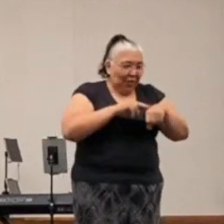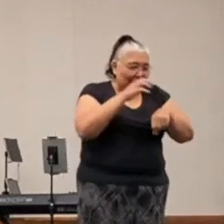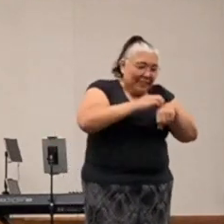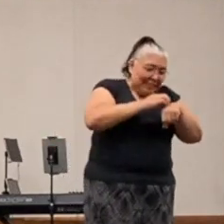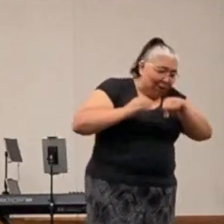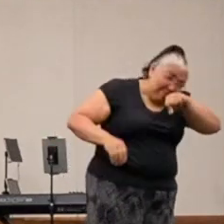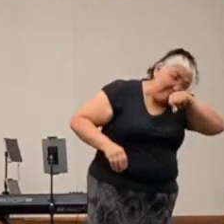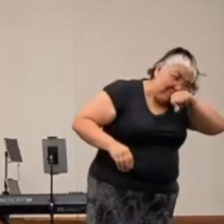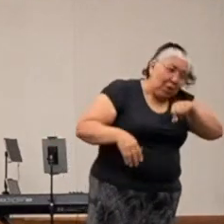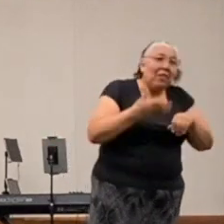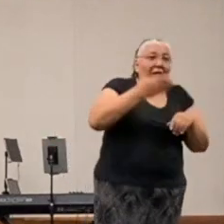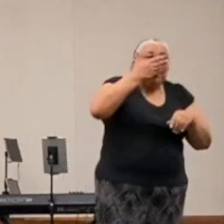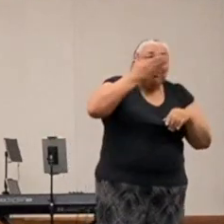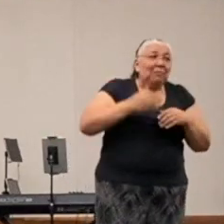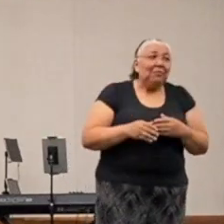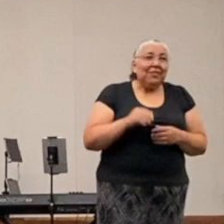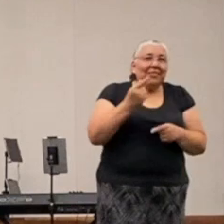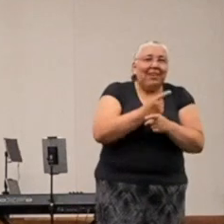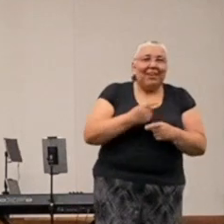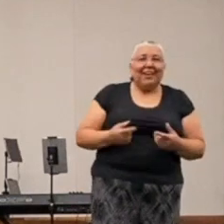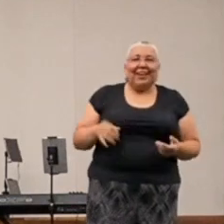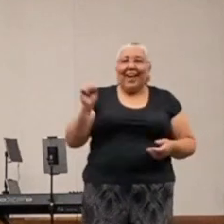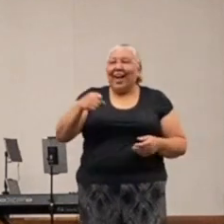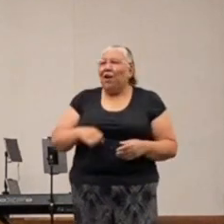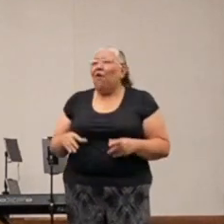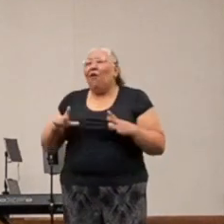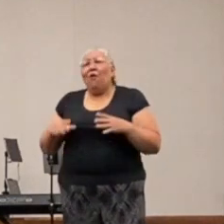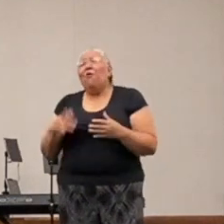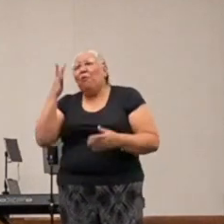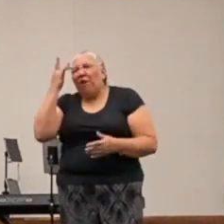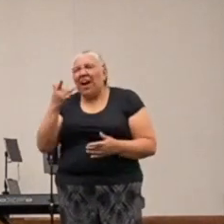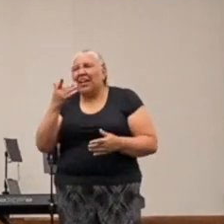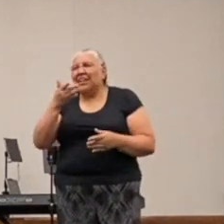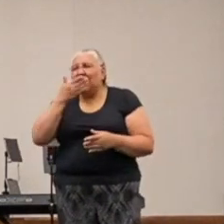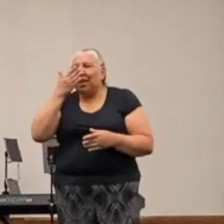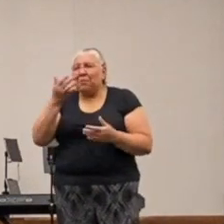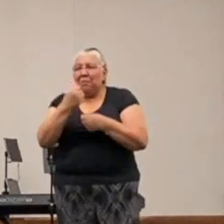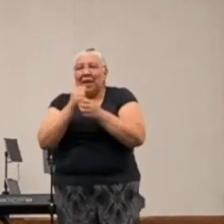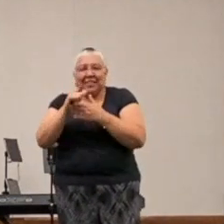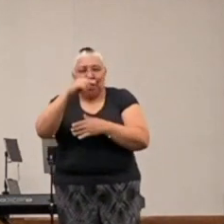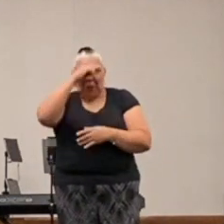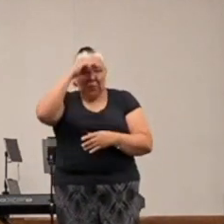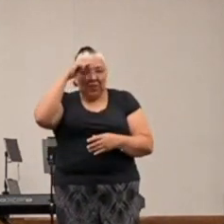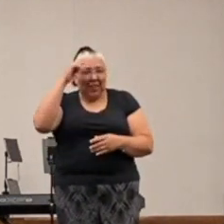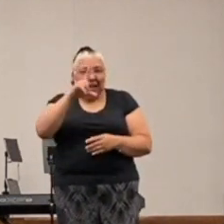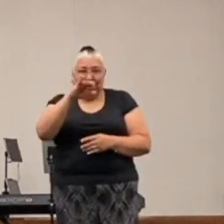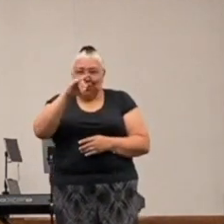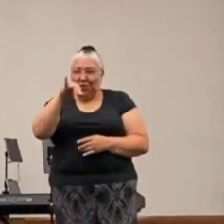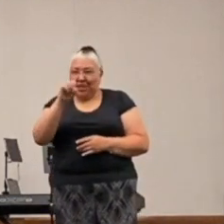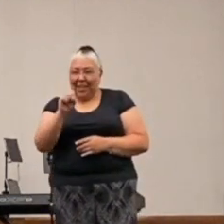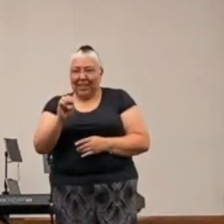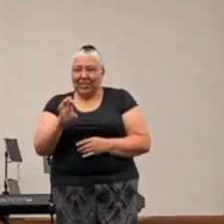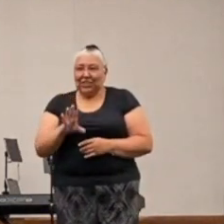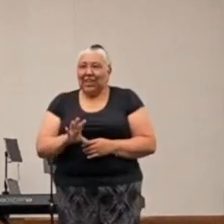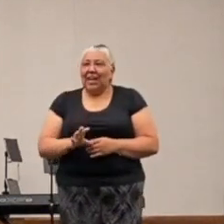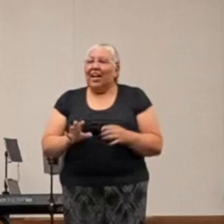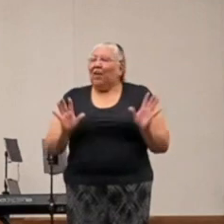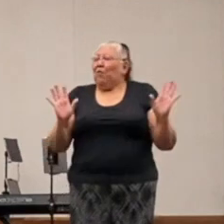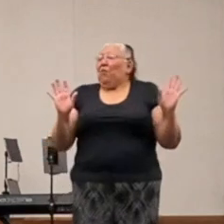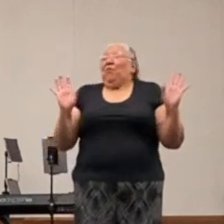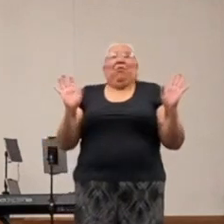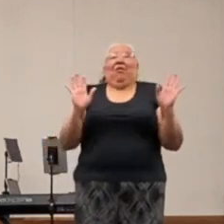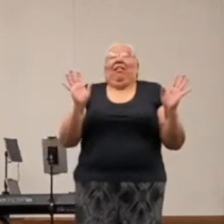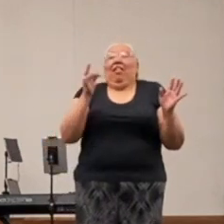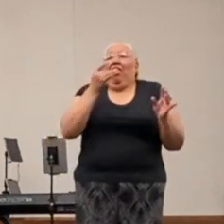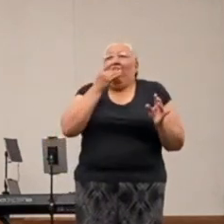of you remember those things, right? Oh man, why did they ever make the black licorice? I don't know. I didn't like that, right? But